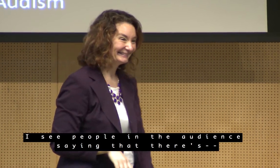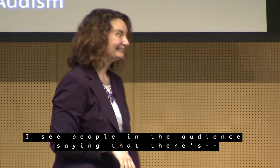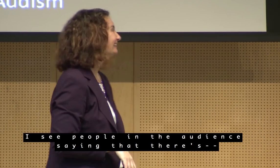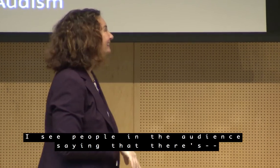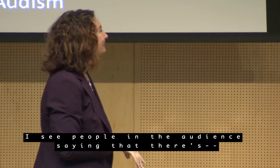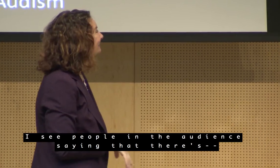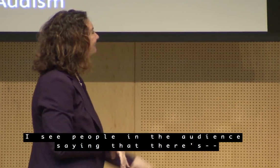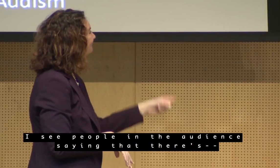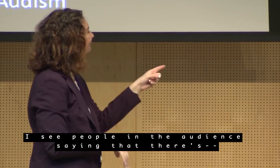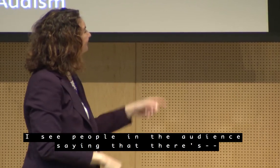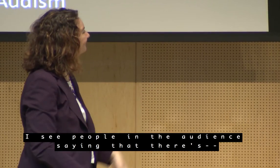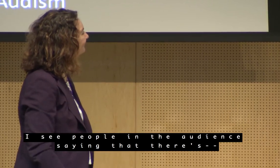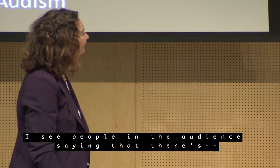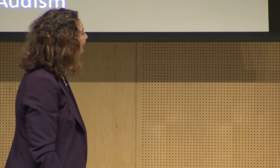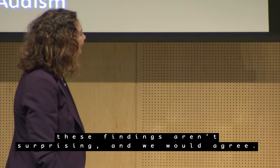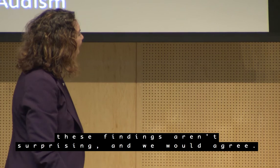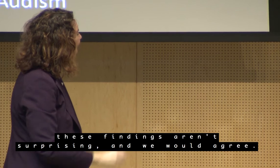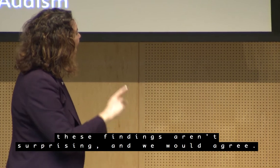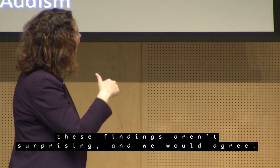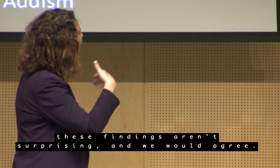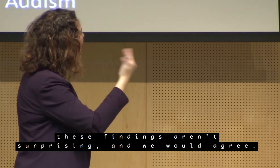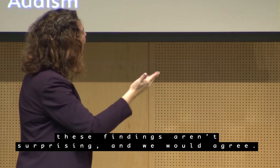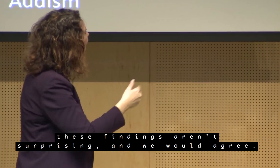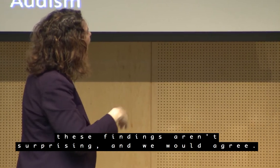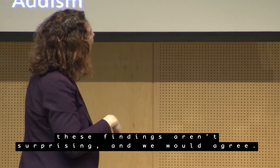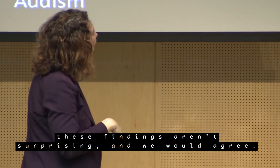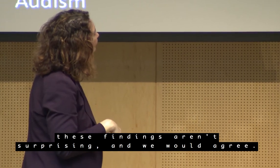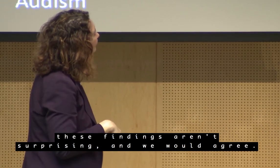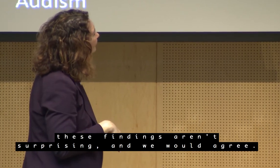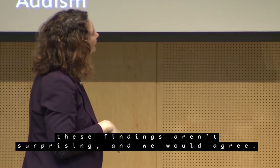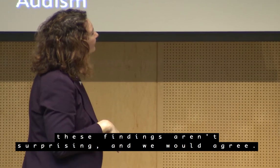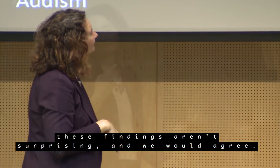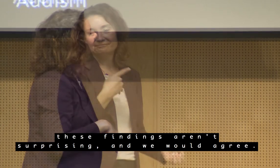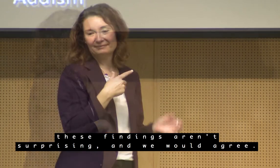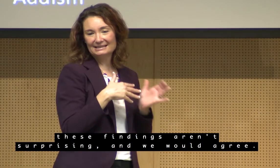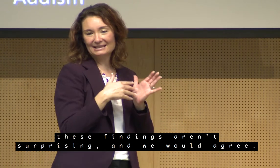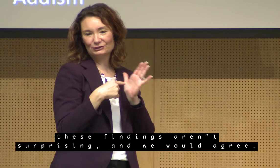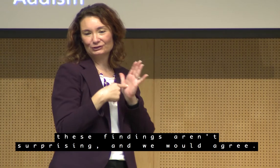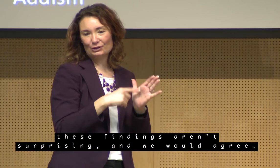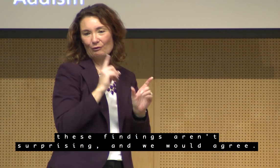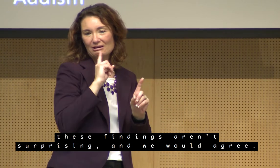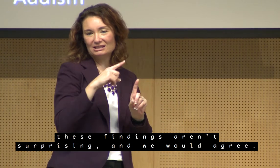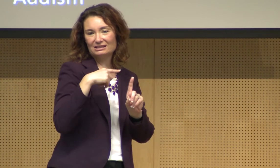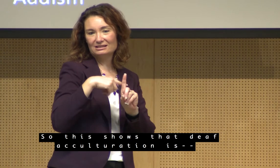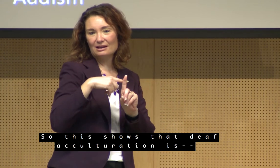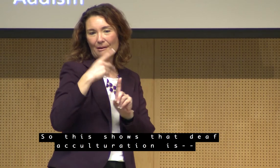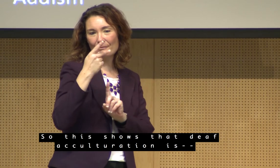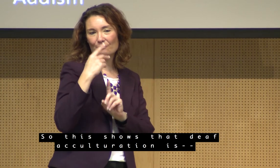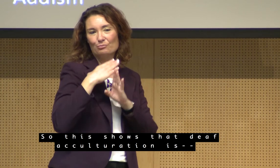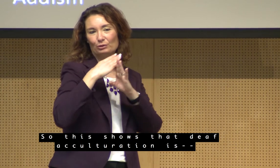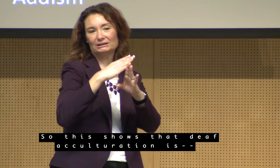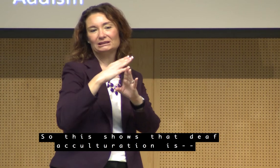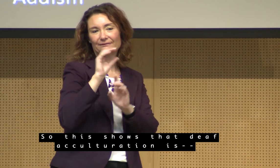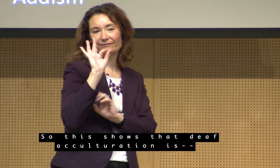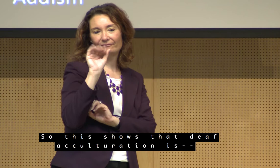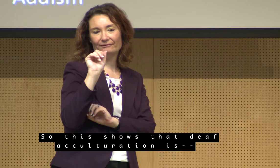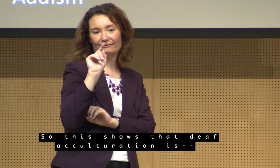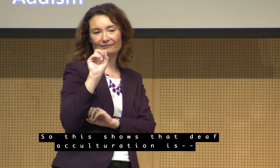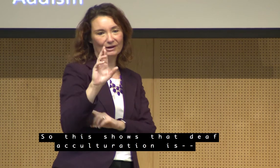that these findings aren't surprising, and we would agree. So this shows that deaf acculturation